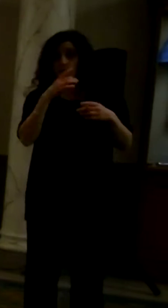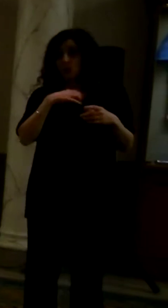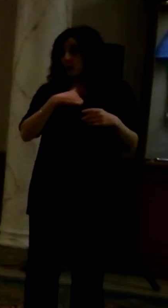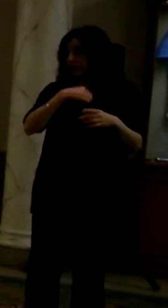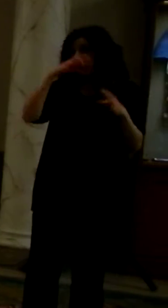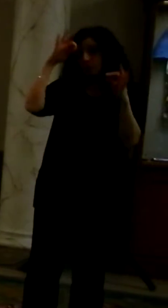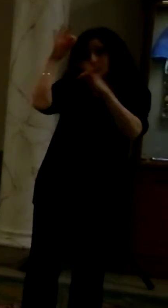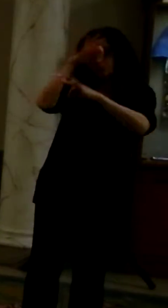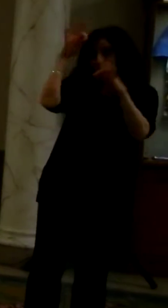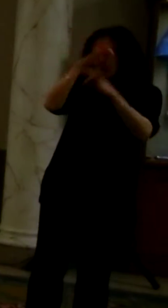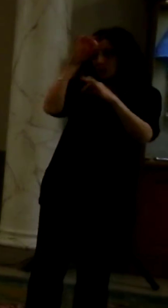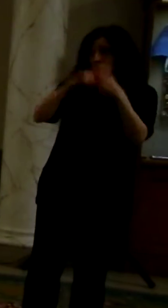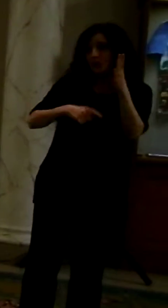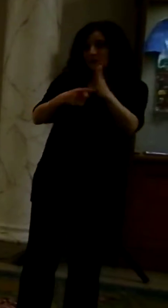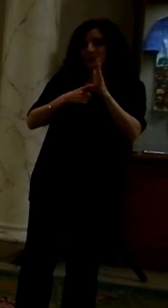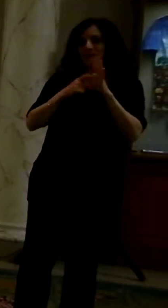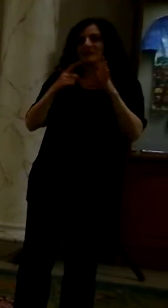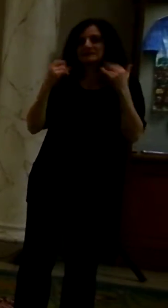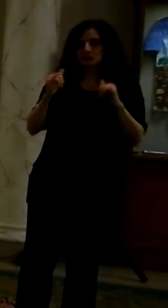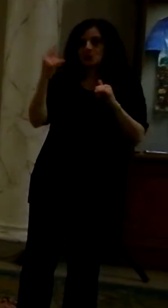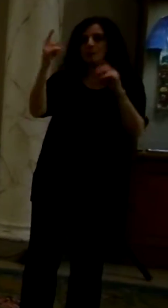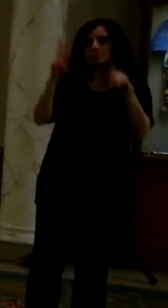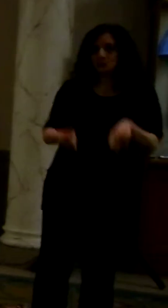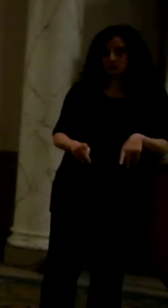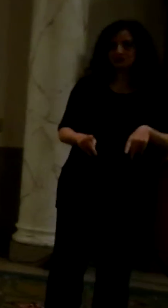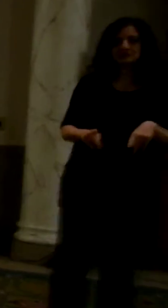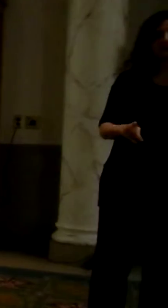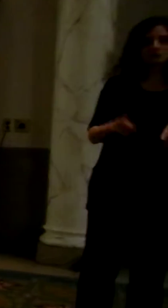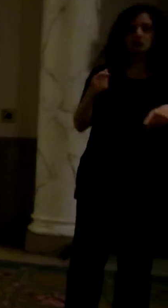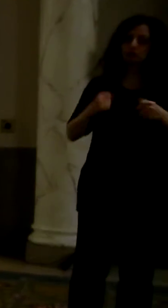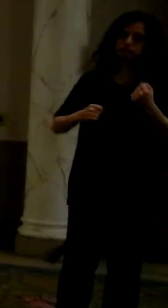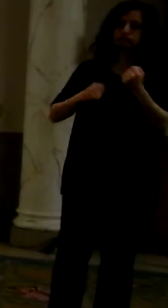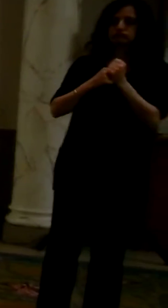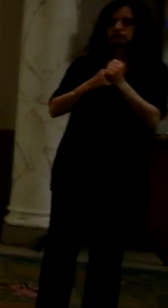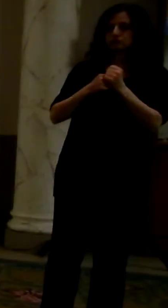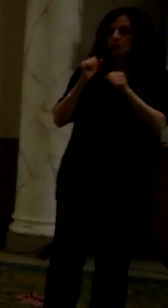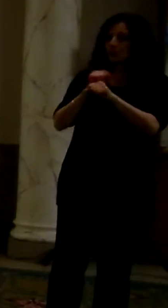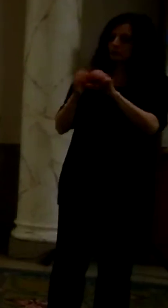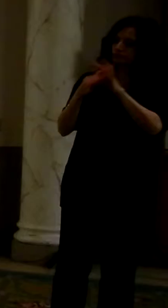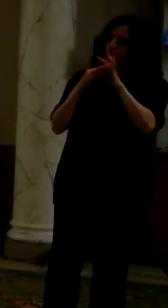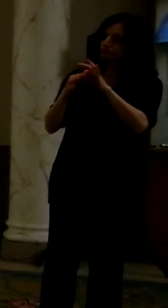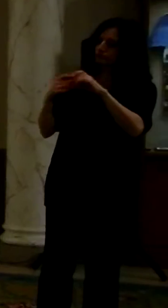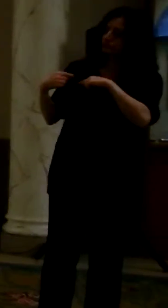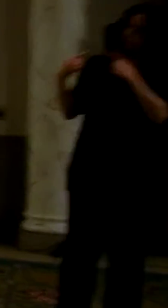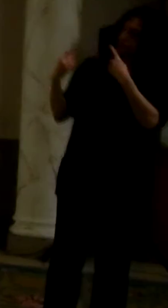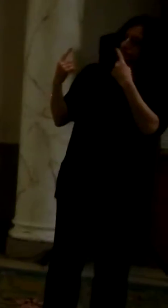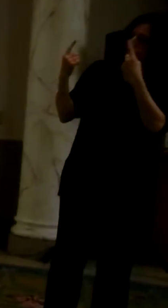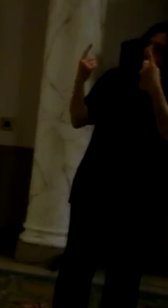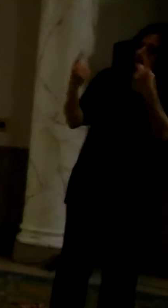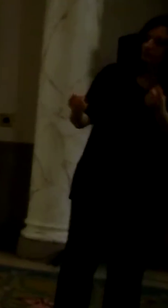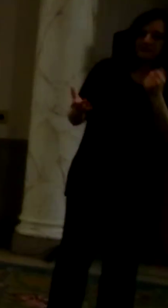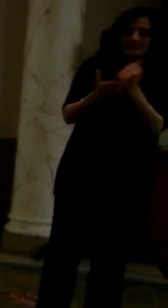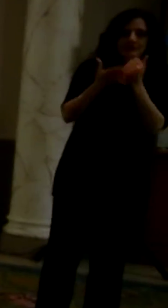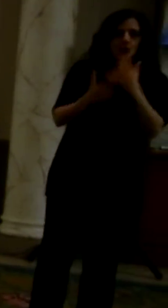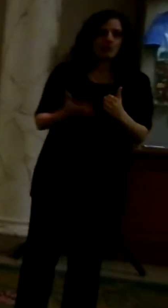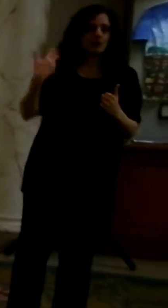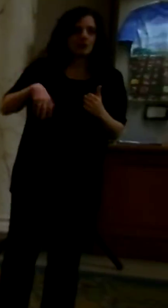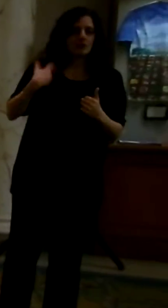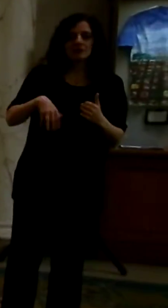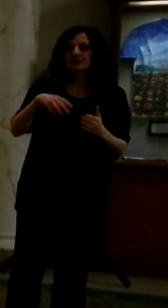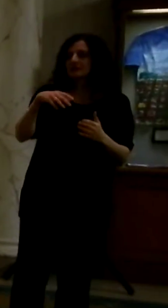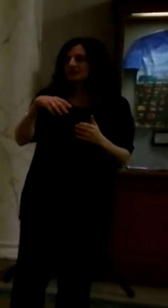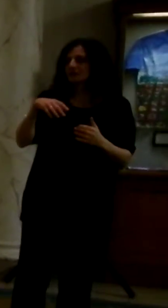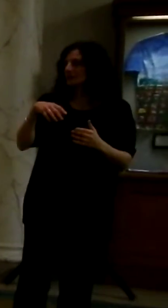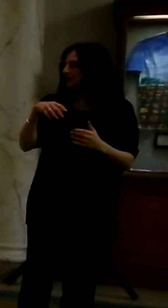know what it would take, but there was a person that was with us all along. She's been my helper like you can't believe.